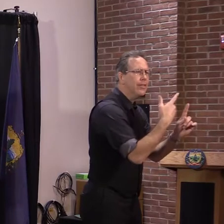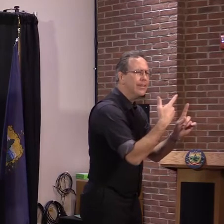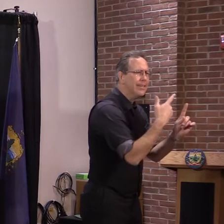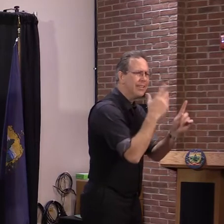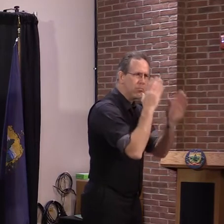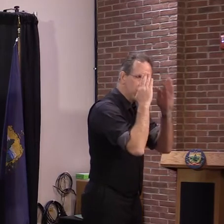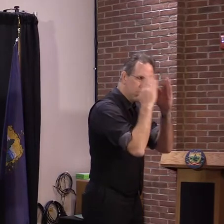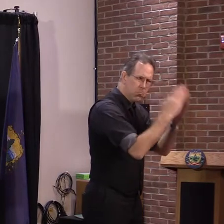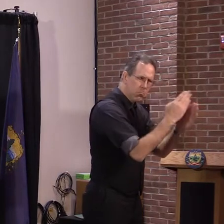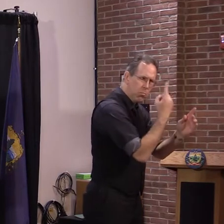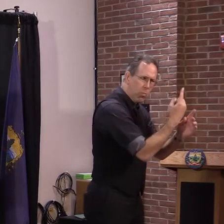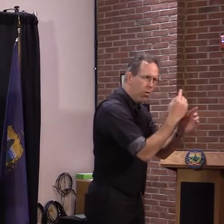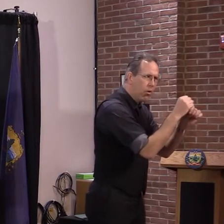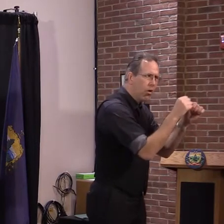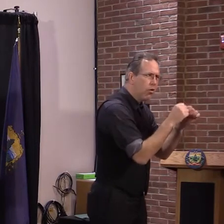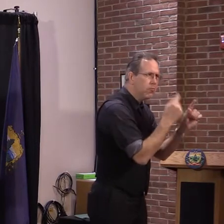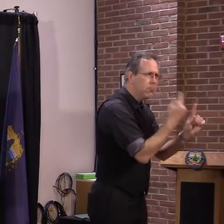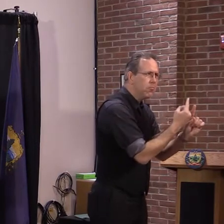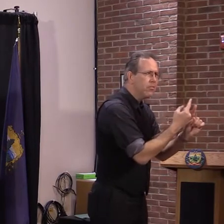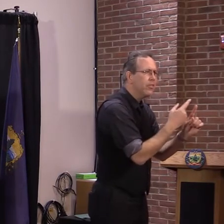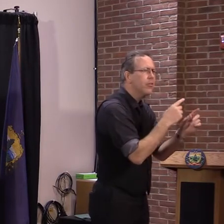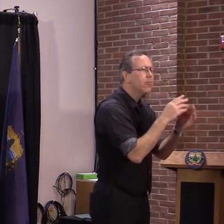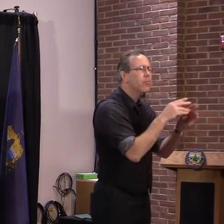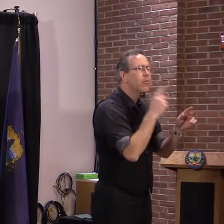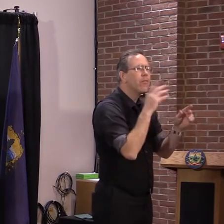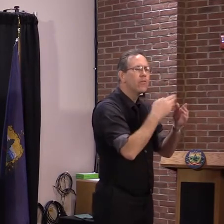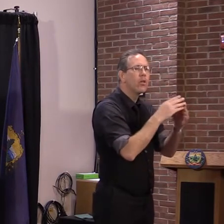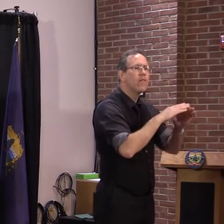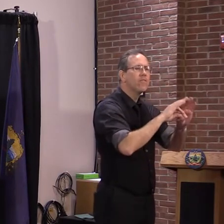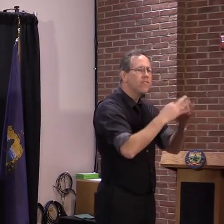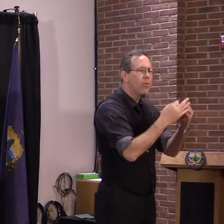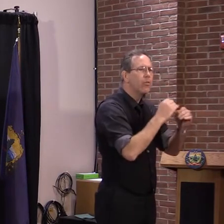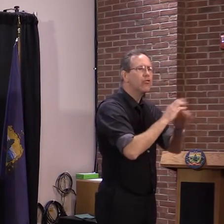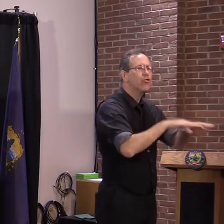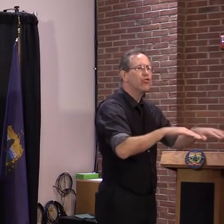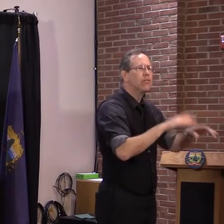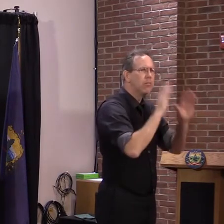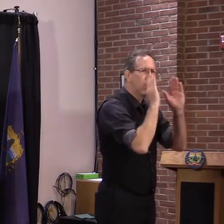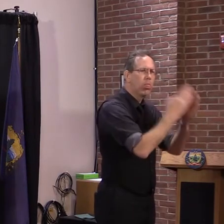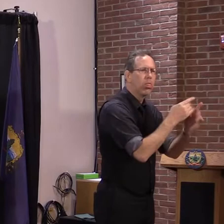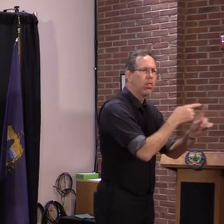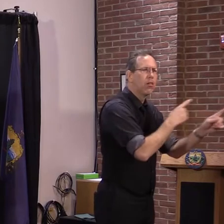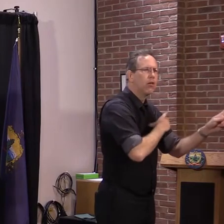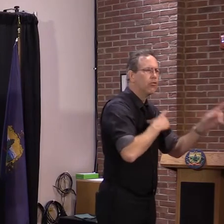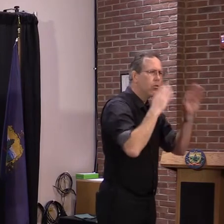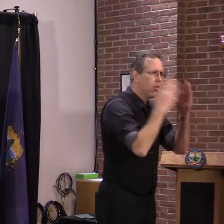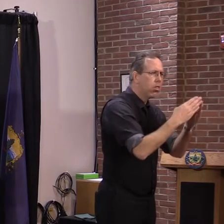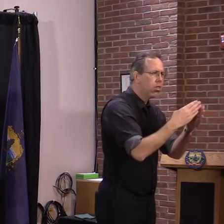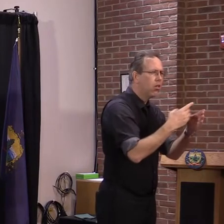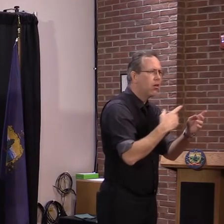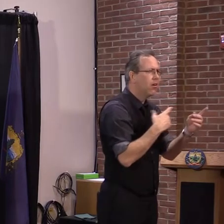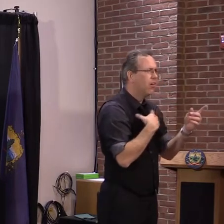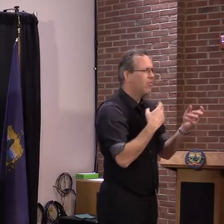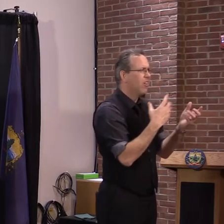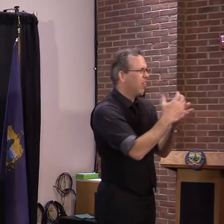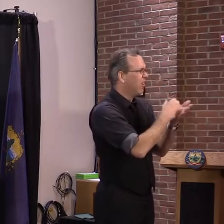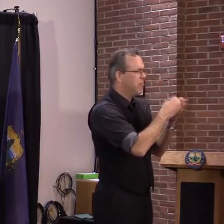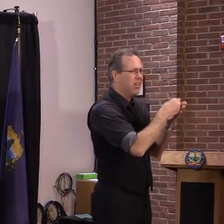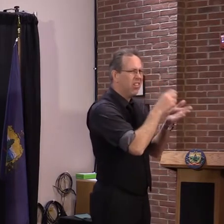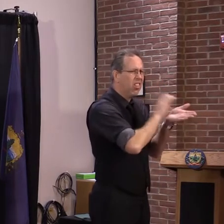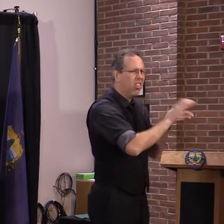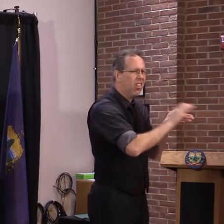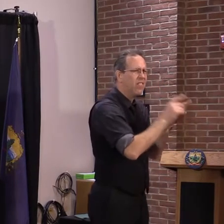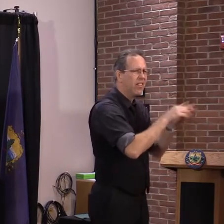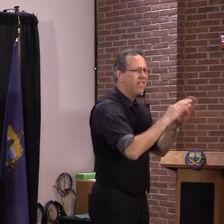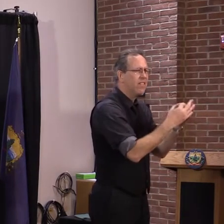for those who have children upwards to over 200,000 in income, that would affect about